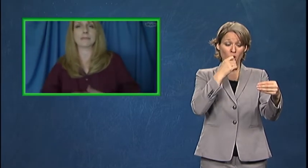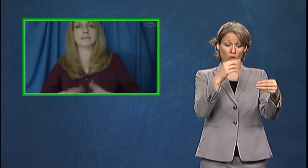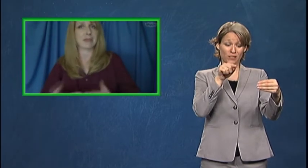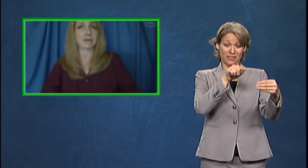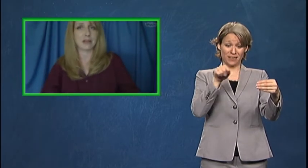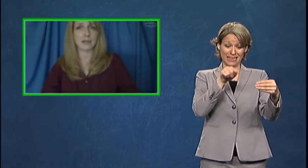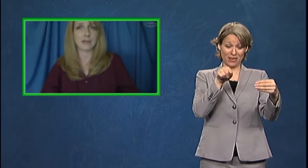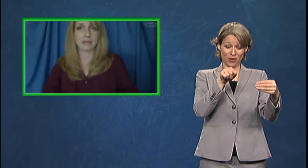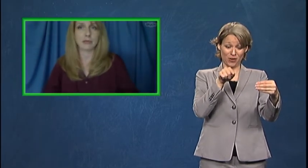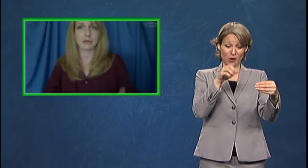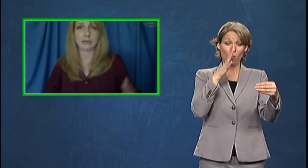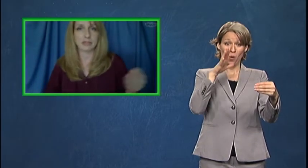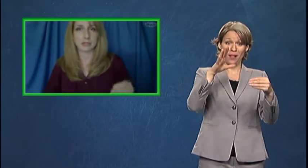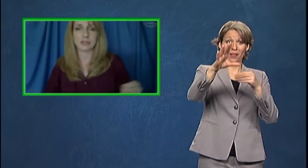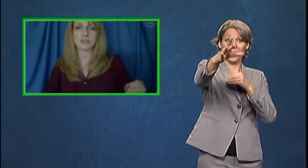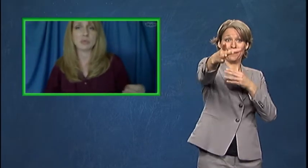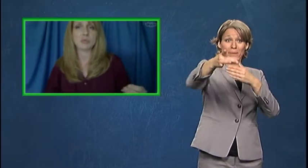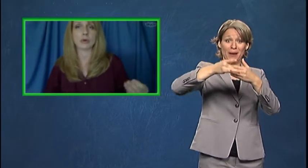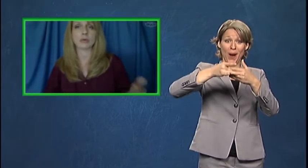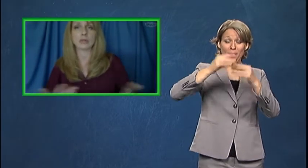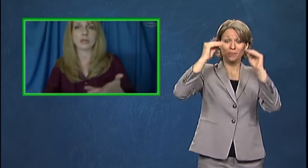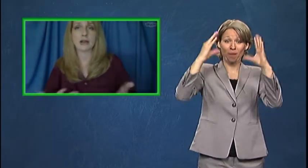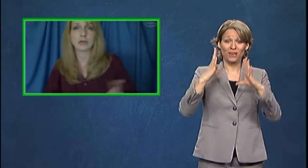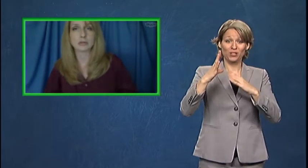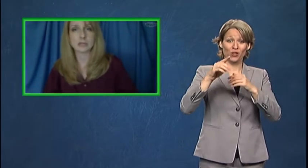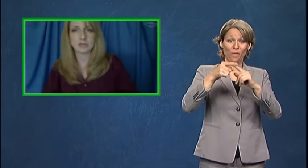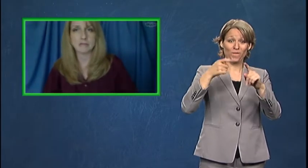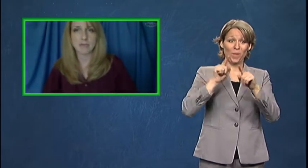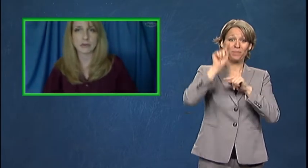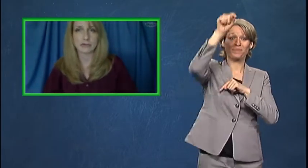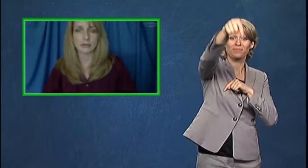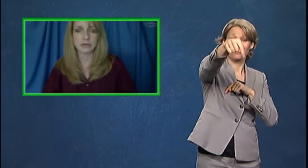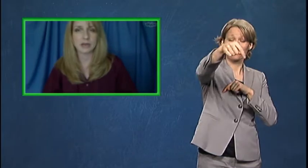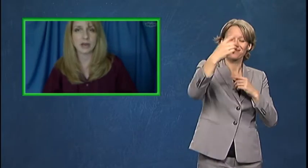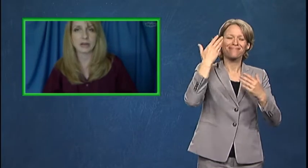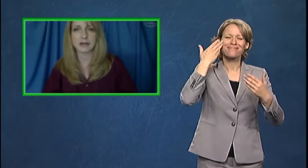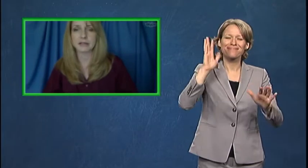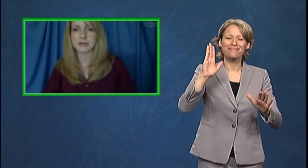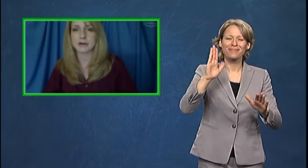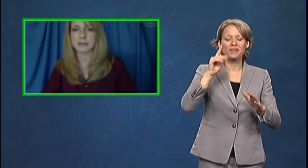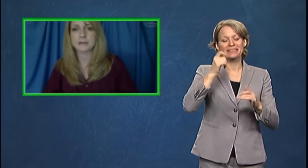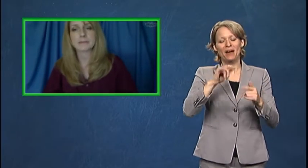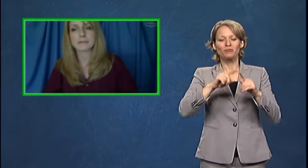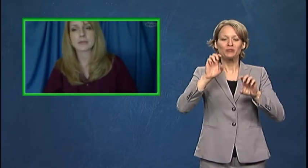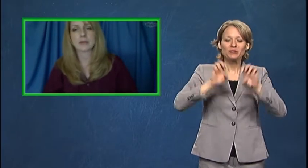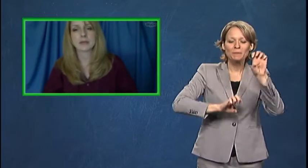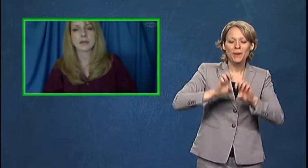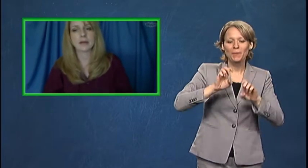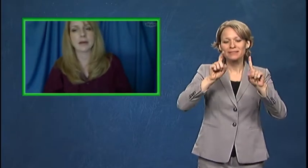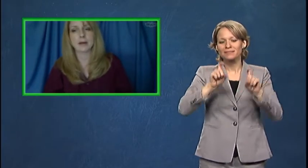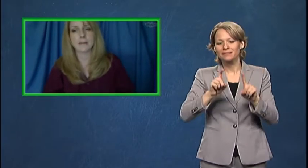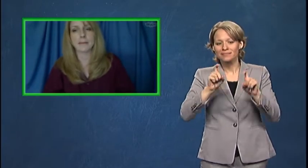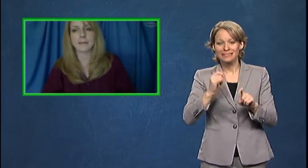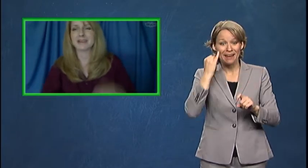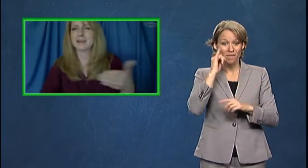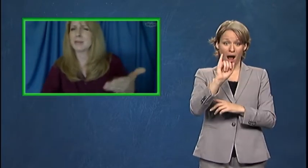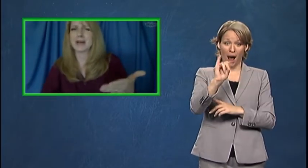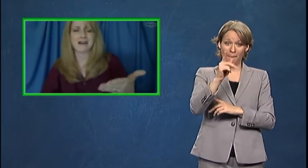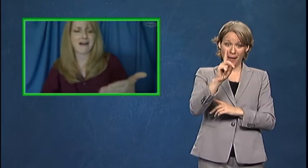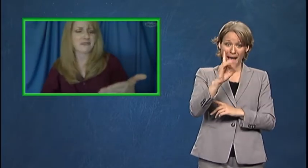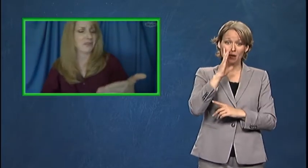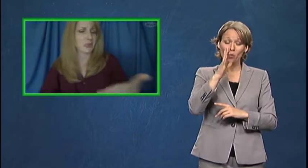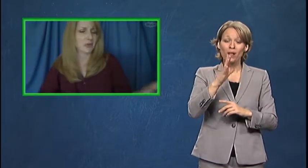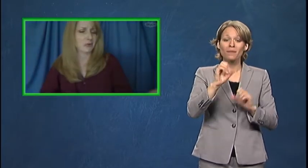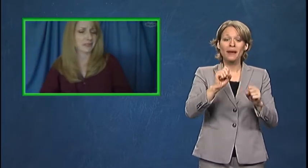So maybe the iPad 3 with the USB port will allow still a microphone in the higher ed environment. I don't know